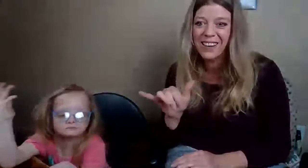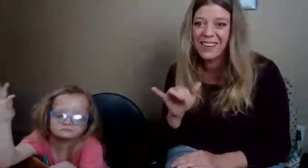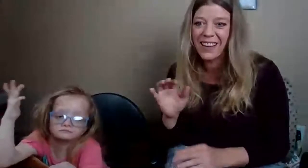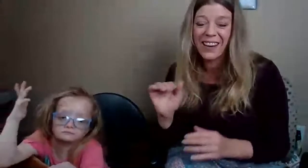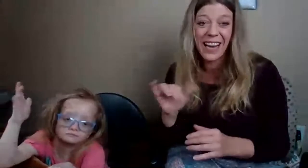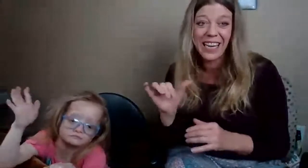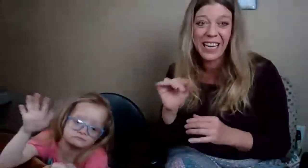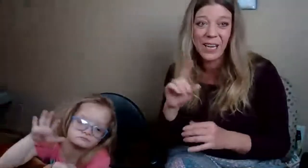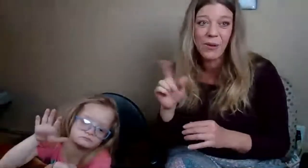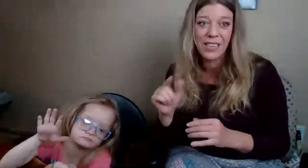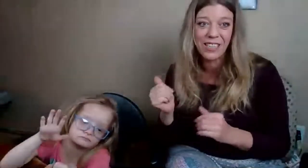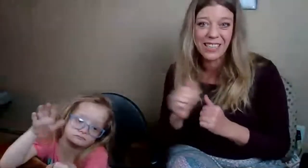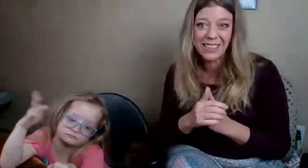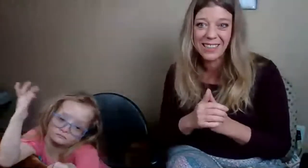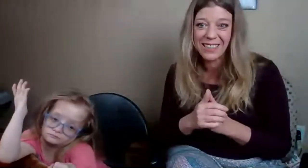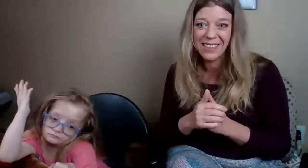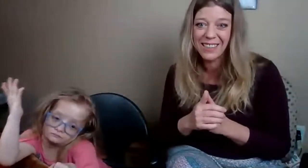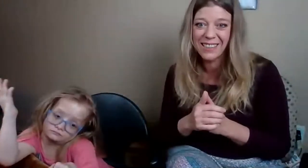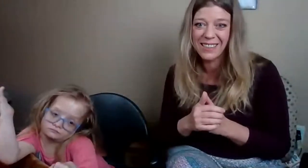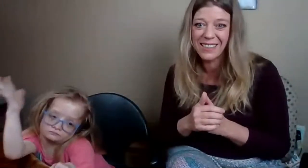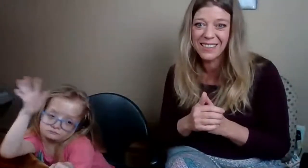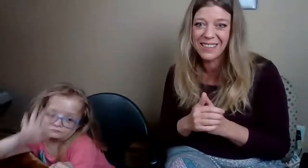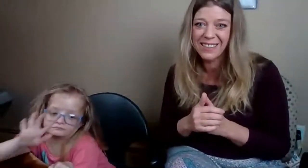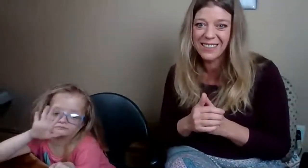Are there any questions? That's